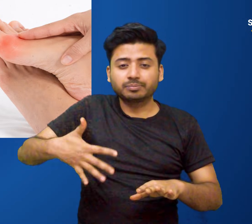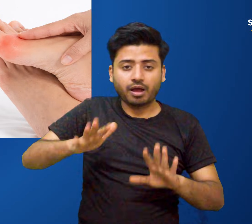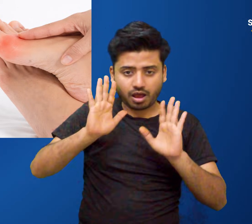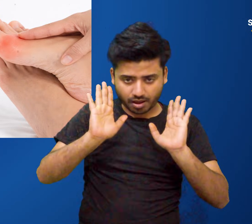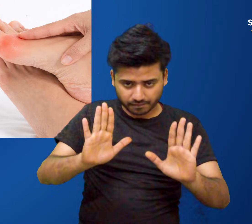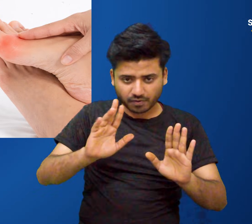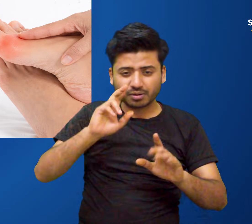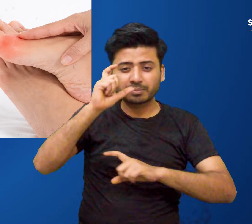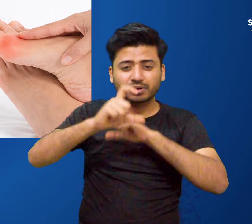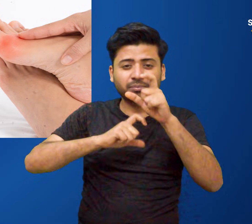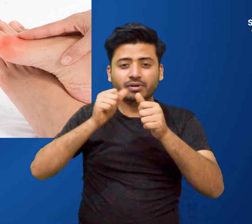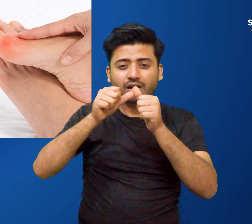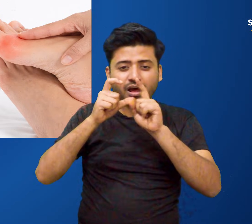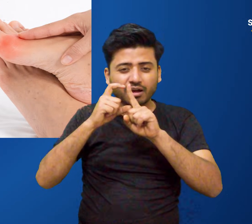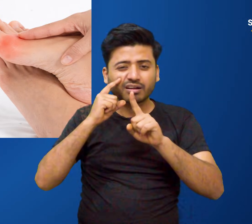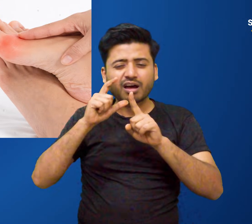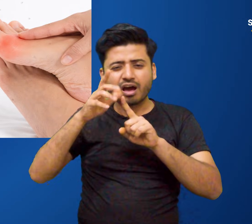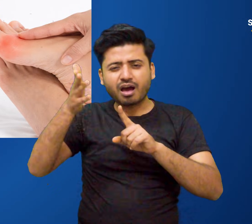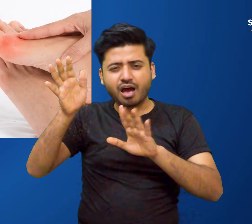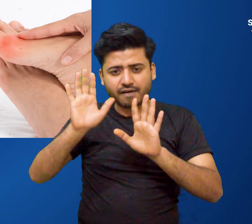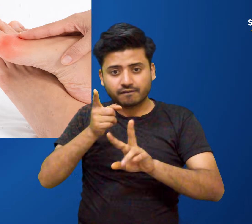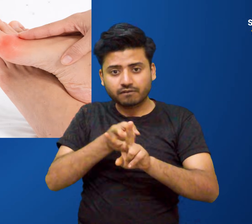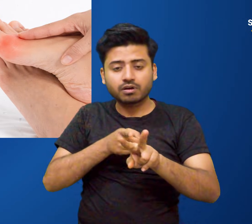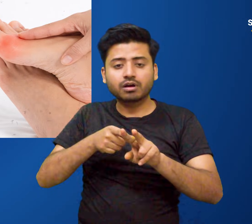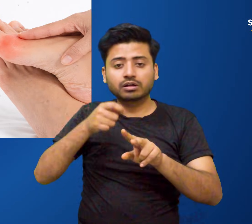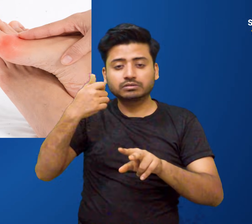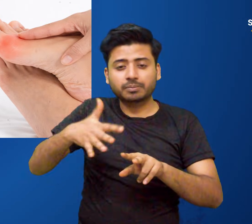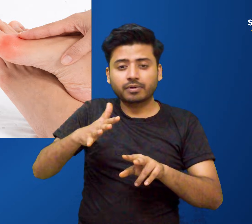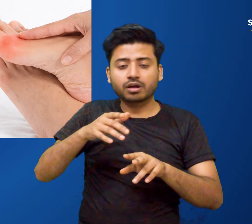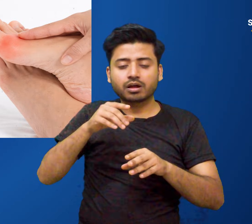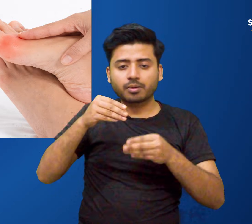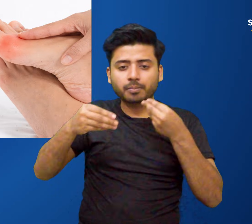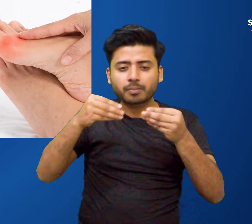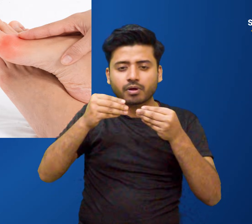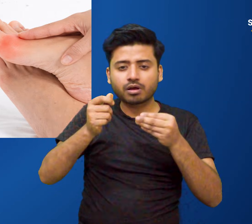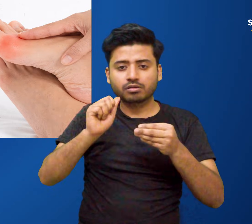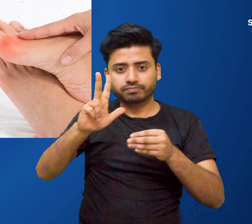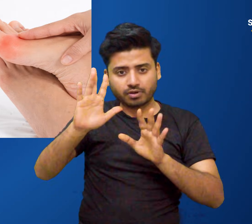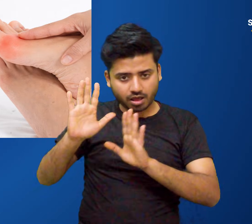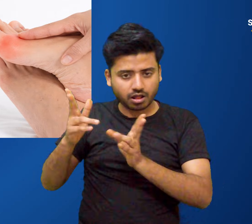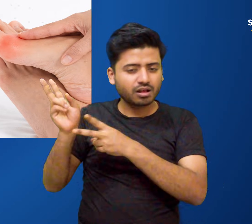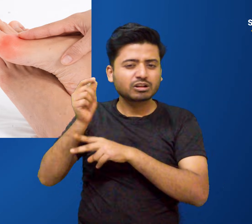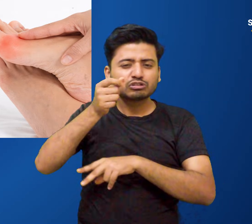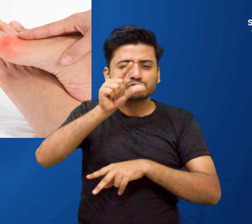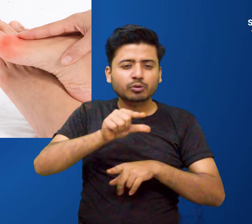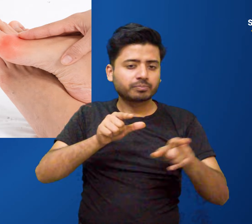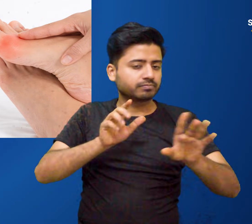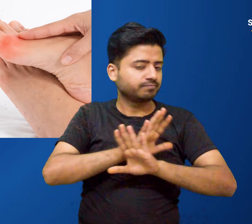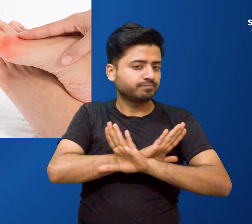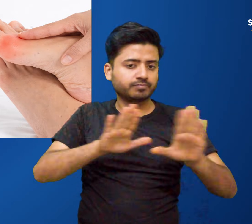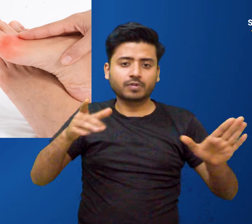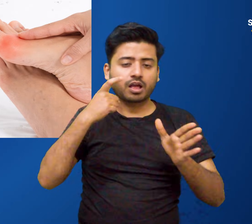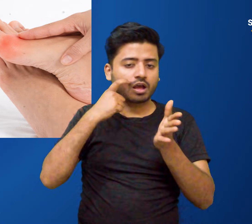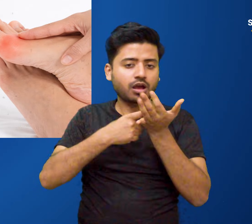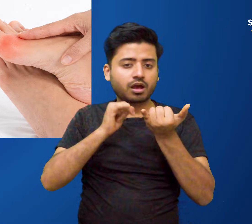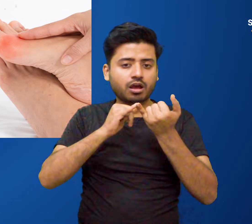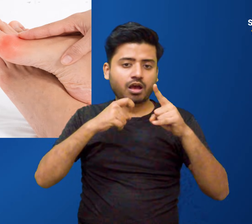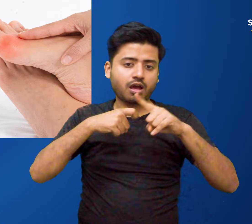in half. Secure straps. Flip-flops with back straps or multiple straps across the top of the foot provide much better stability